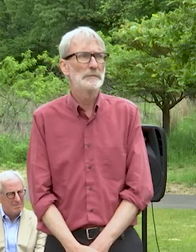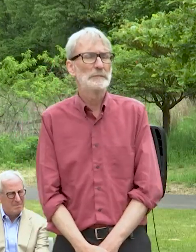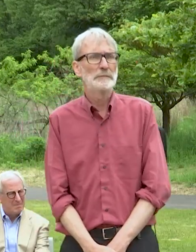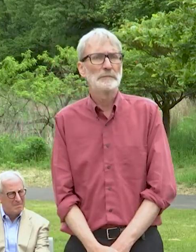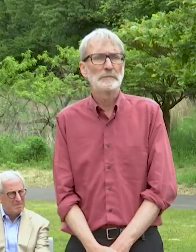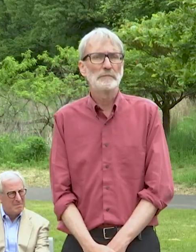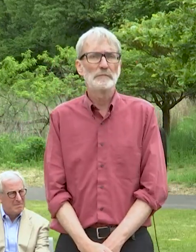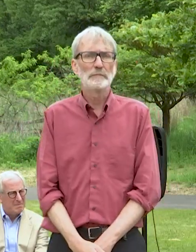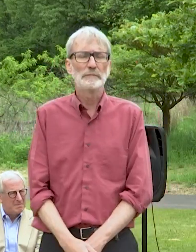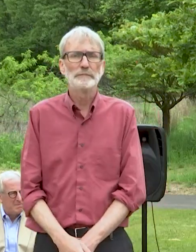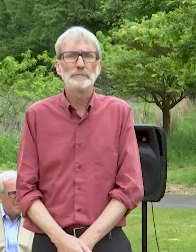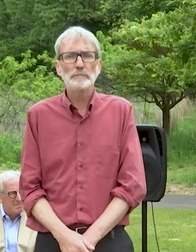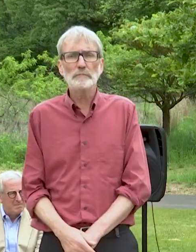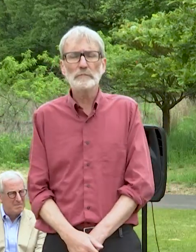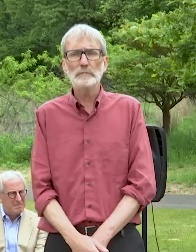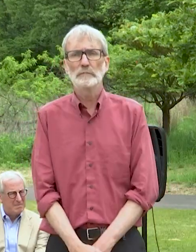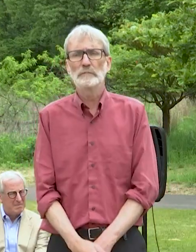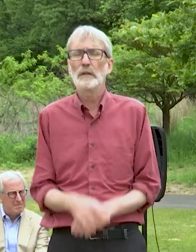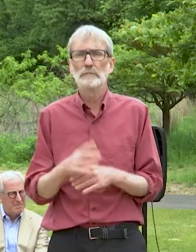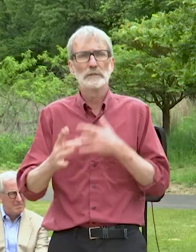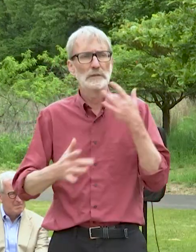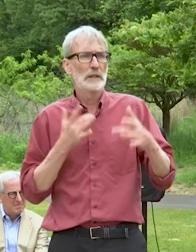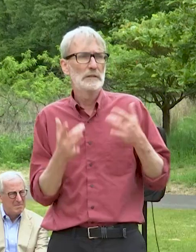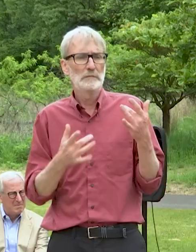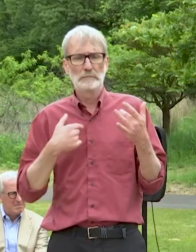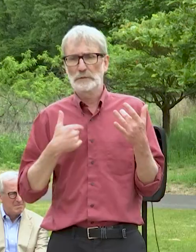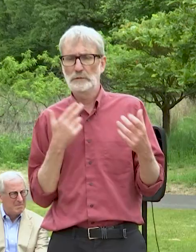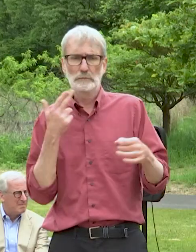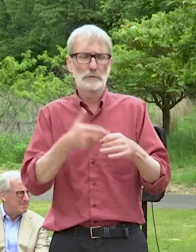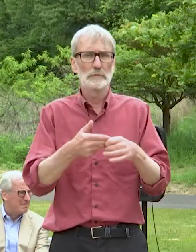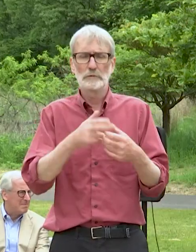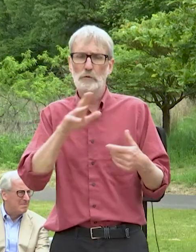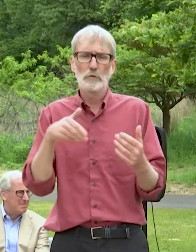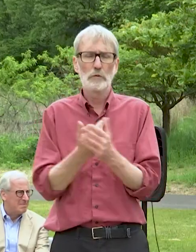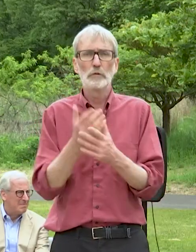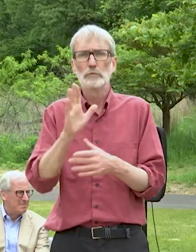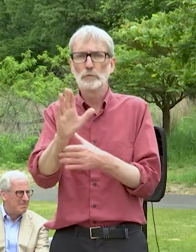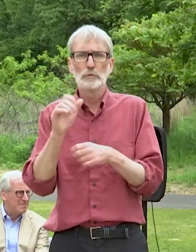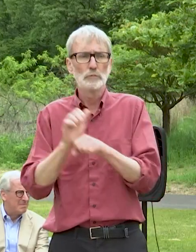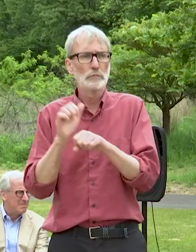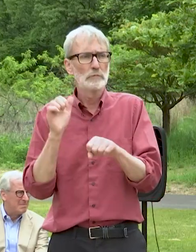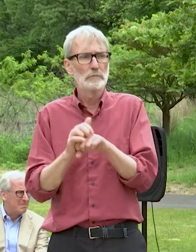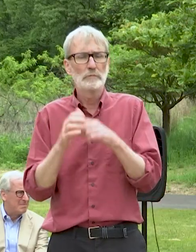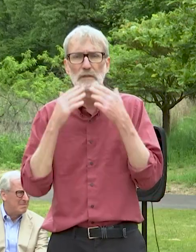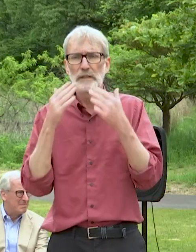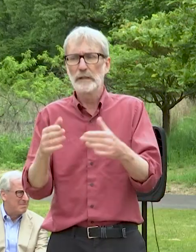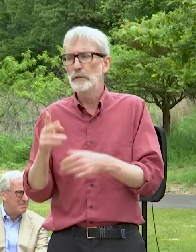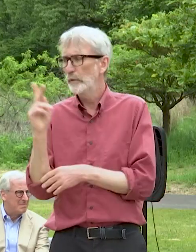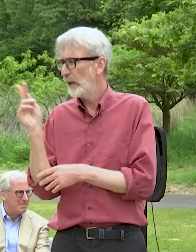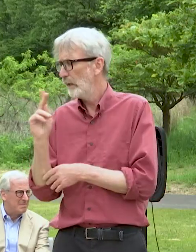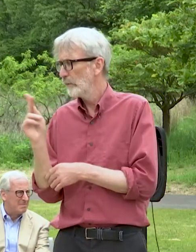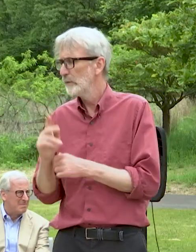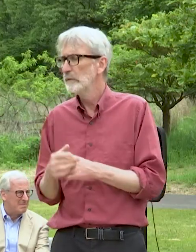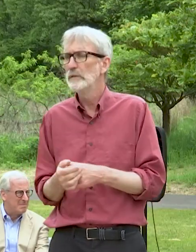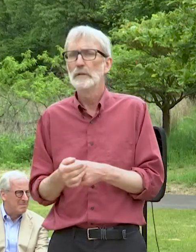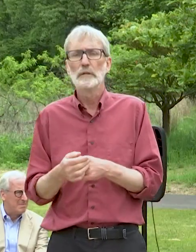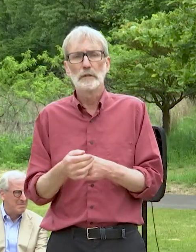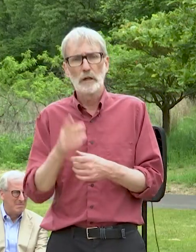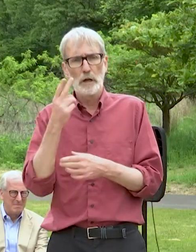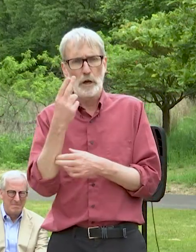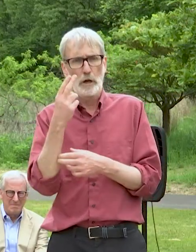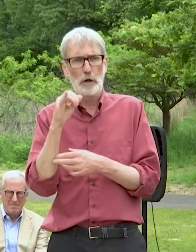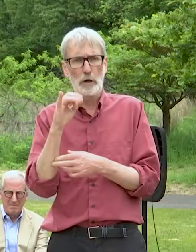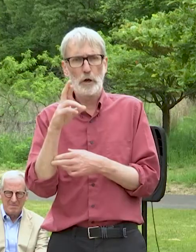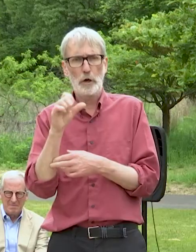to be able to participate in the celebration of all that work. And so thank you to Catherine, to